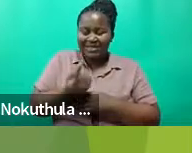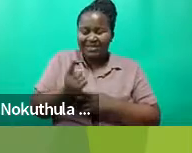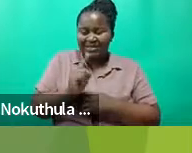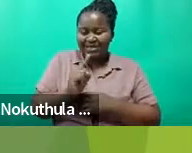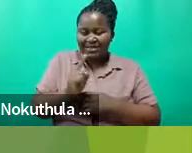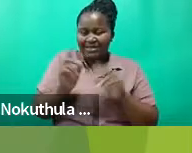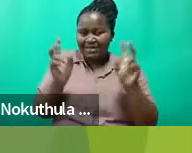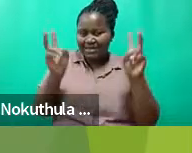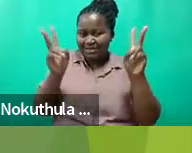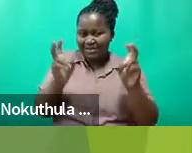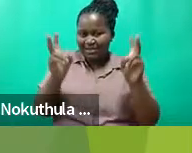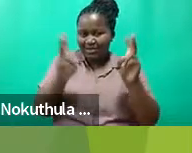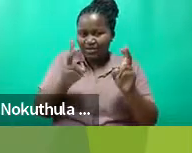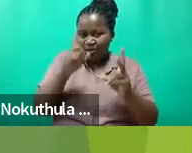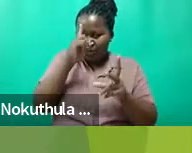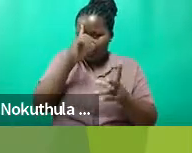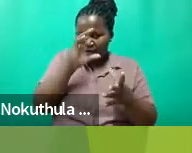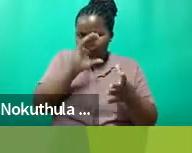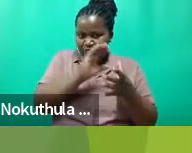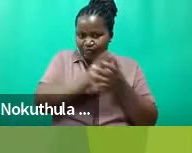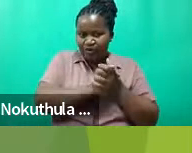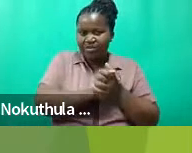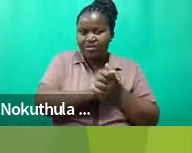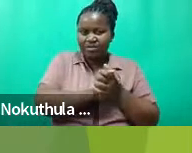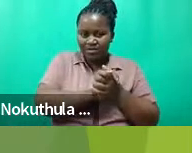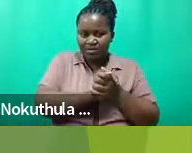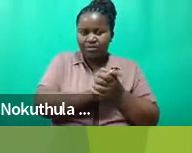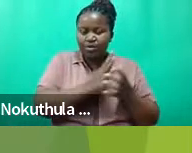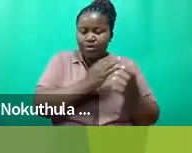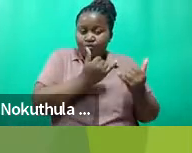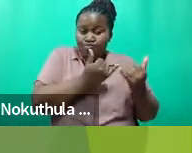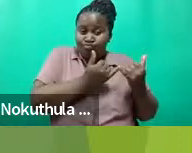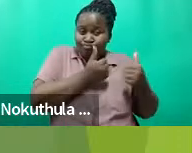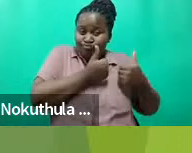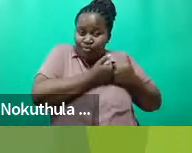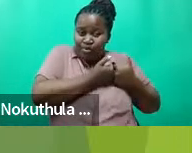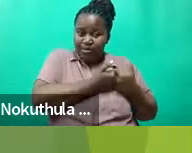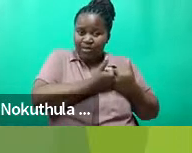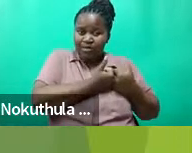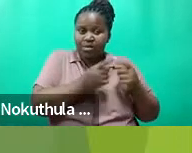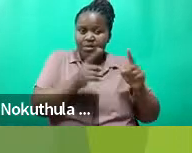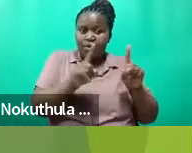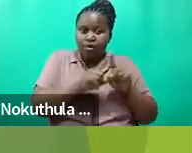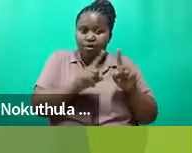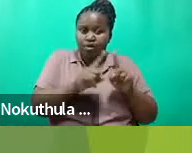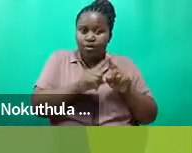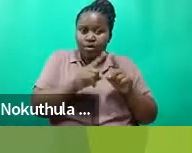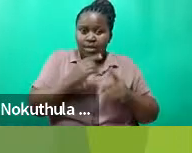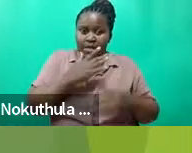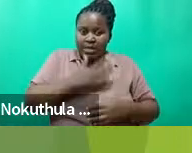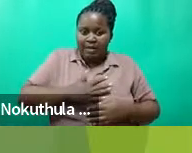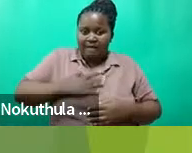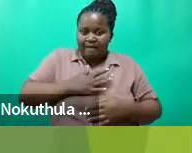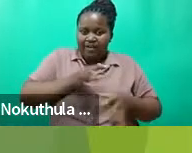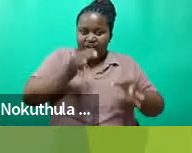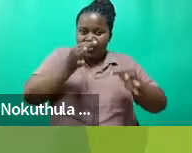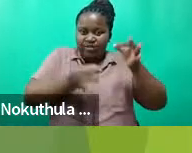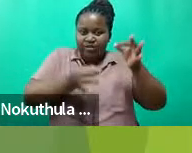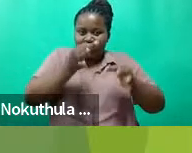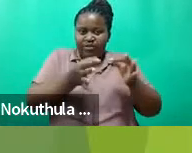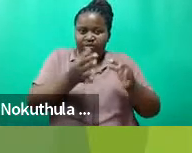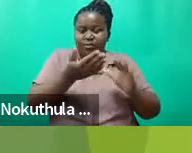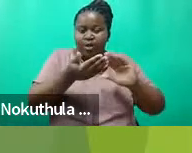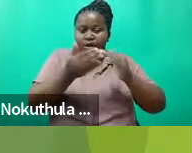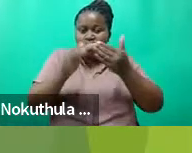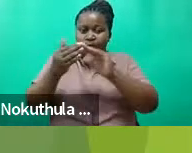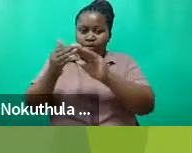of trust in intimate relationships. They indicated they feel judged by the society so much